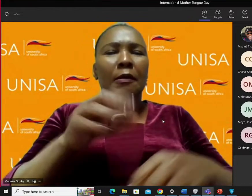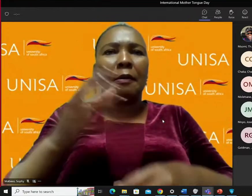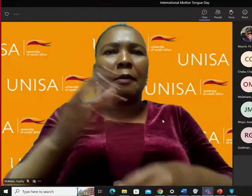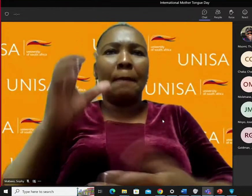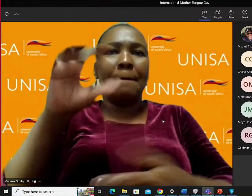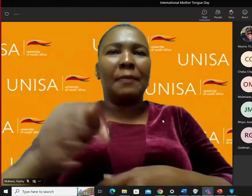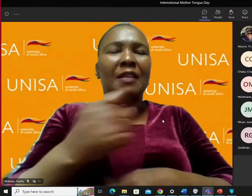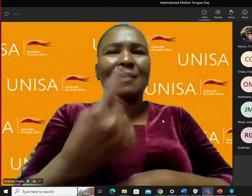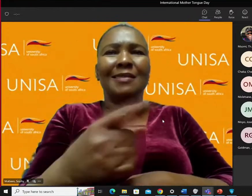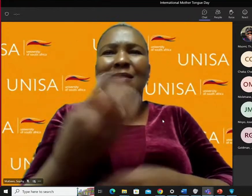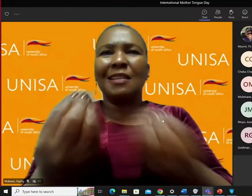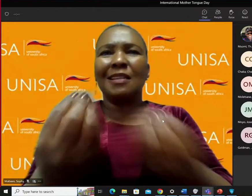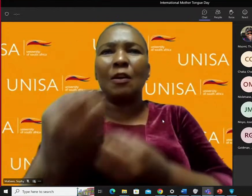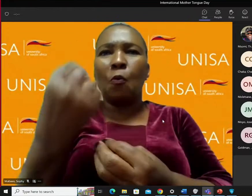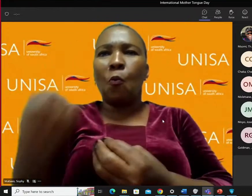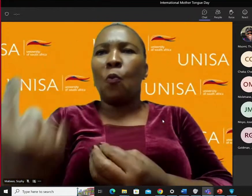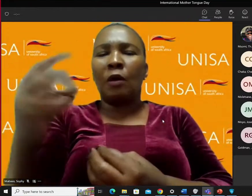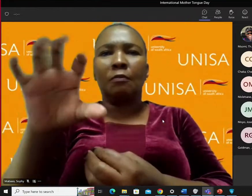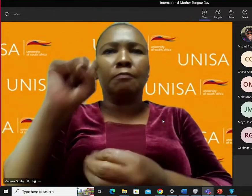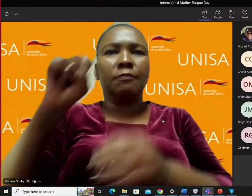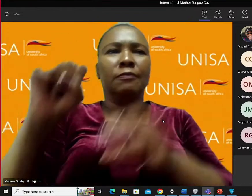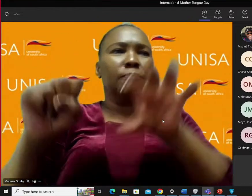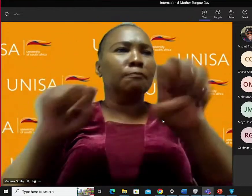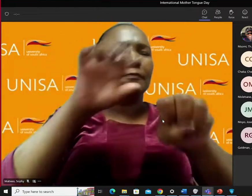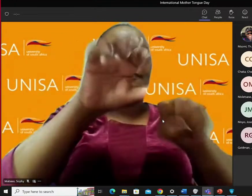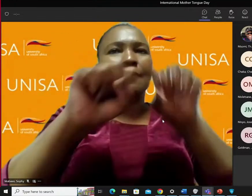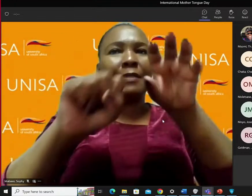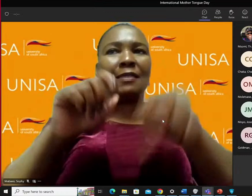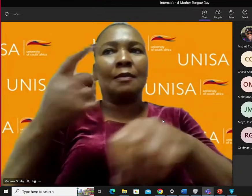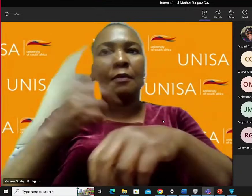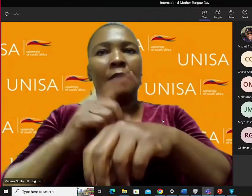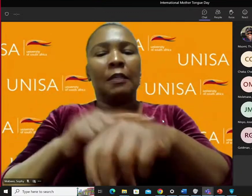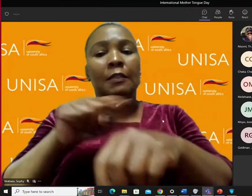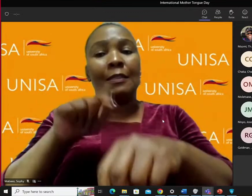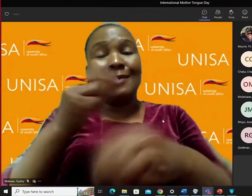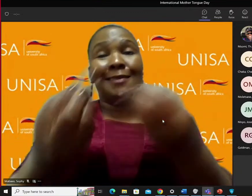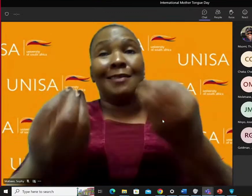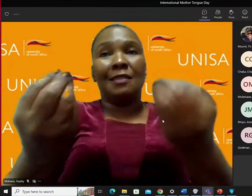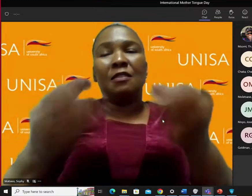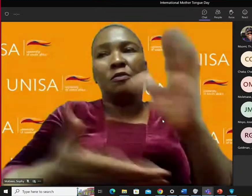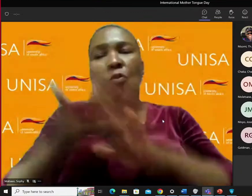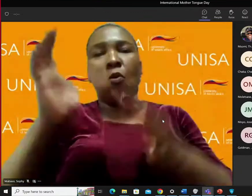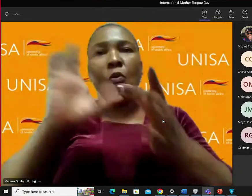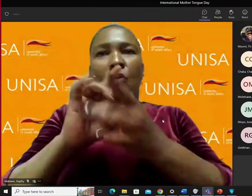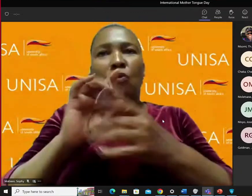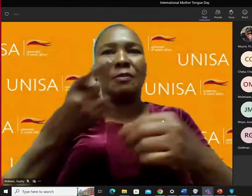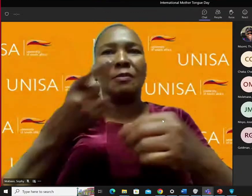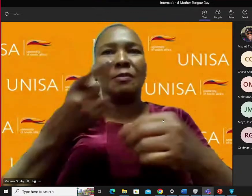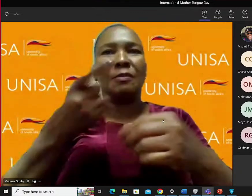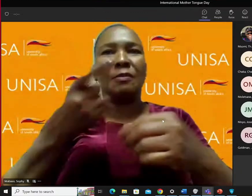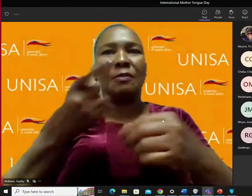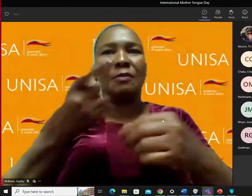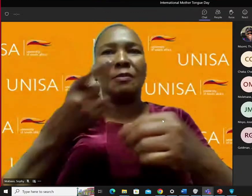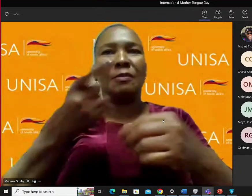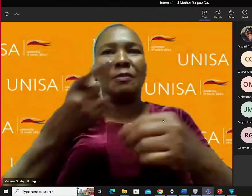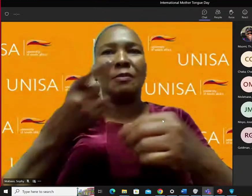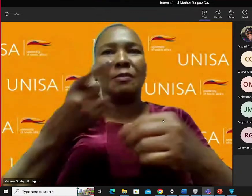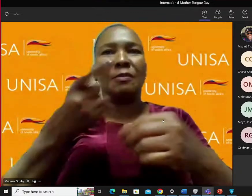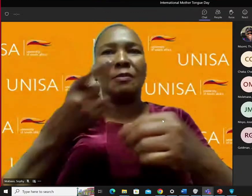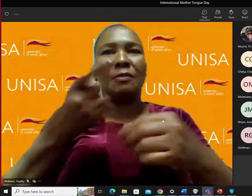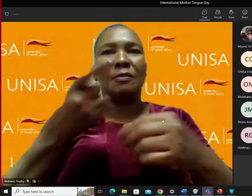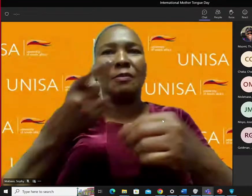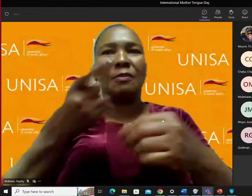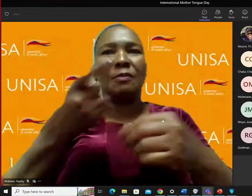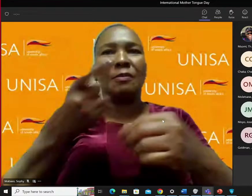one, at some stage they have to go home. At some stage we do have to say goodbye. At some stage we move around from